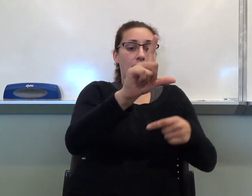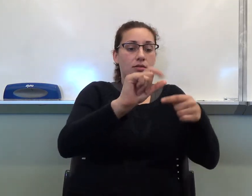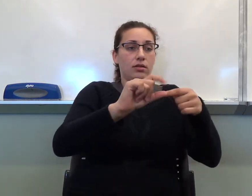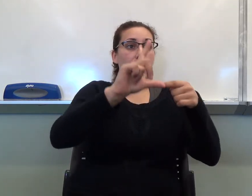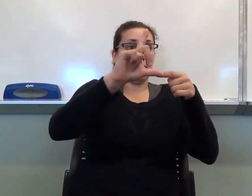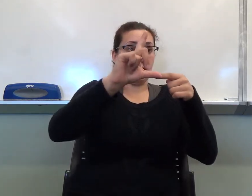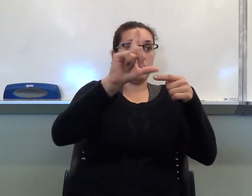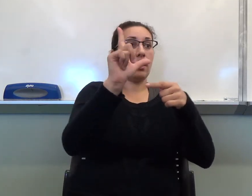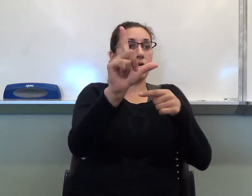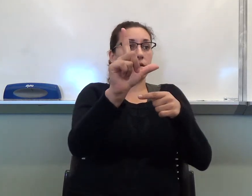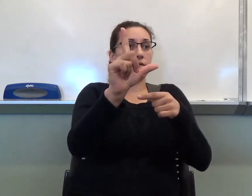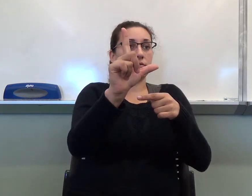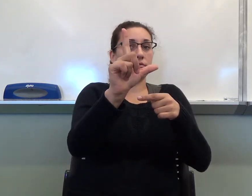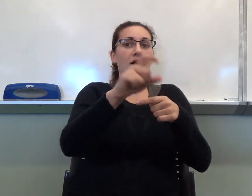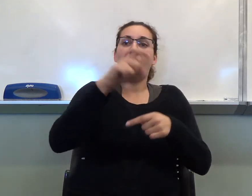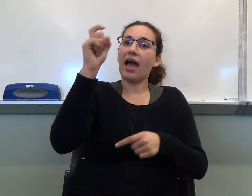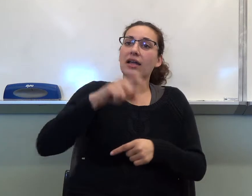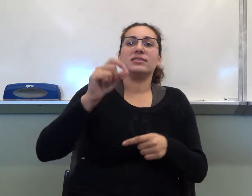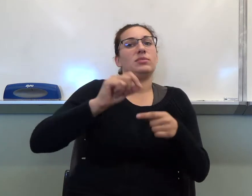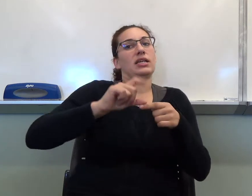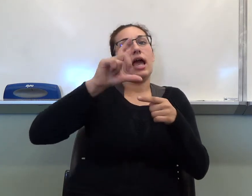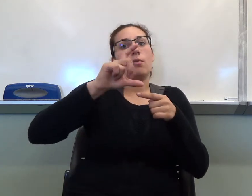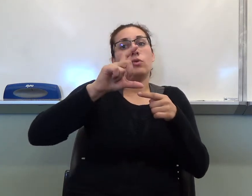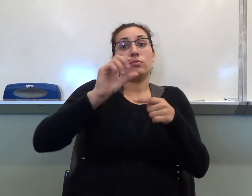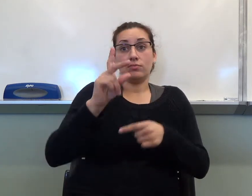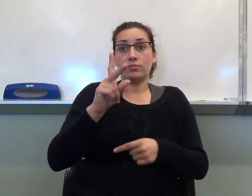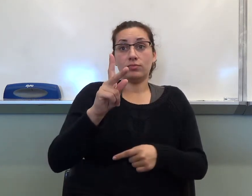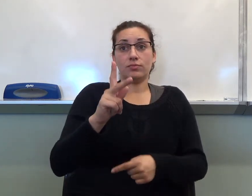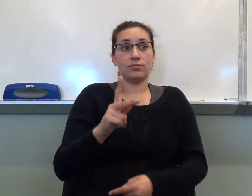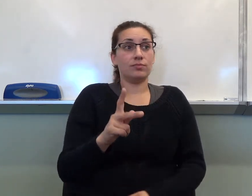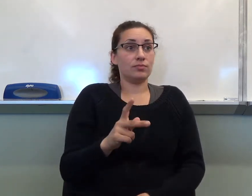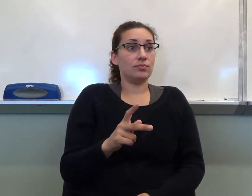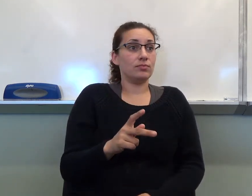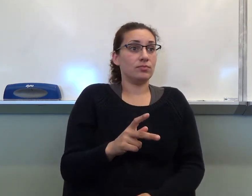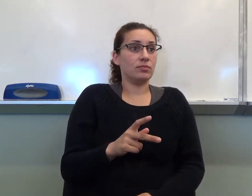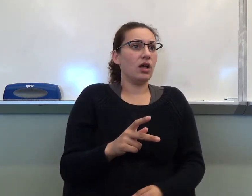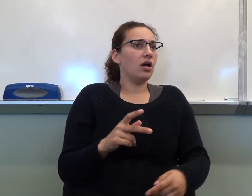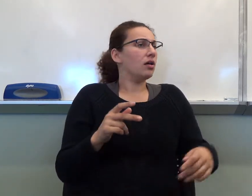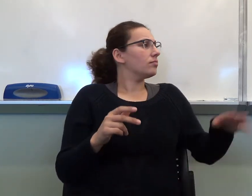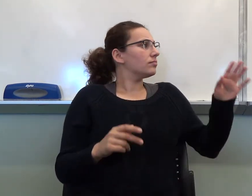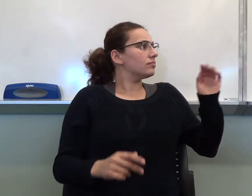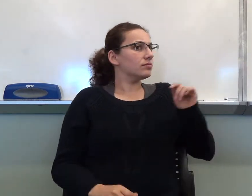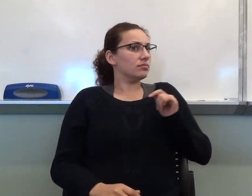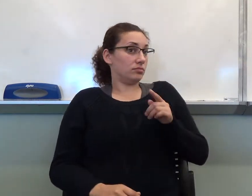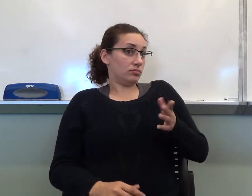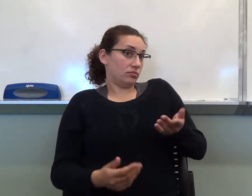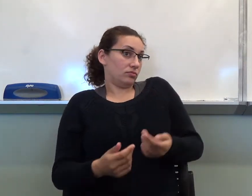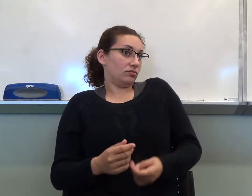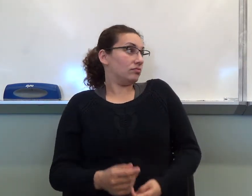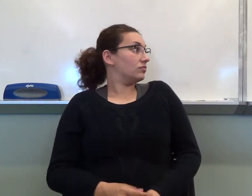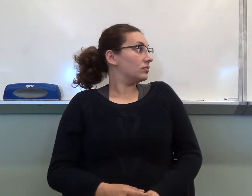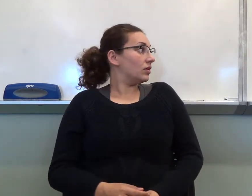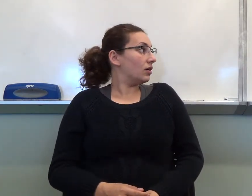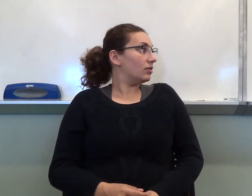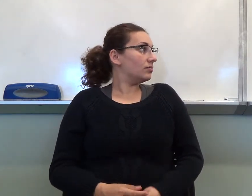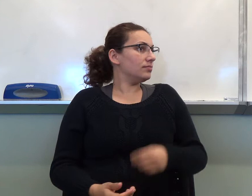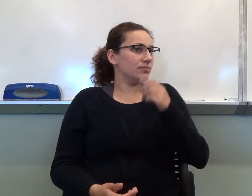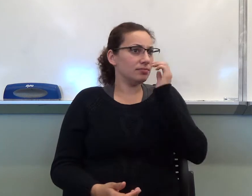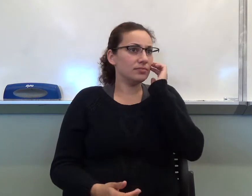Now, milliliters are important in things like medicine, doses of medicine, injections, things like